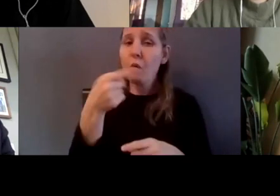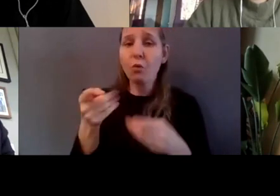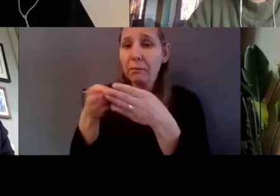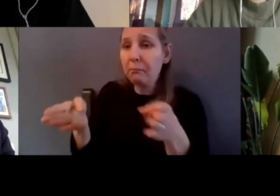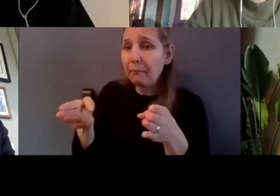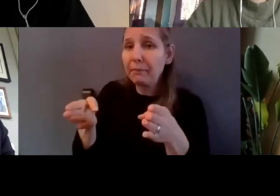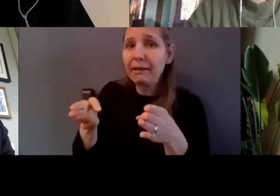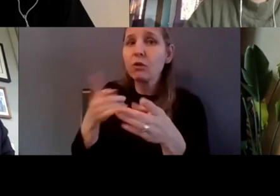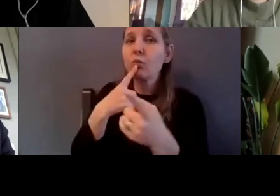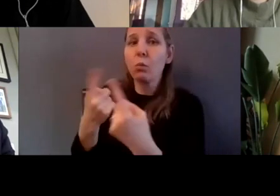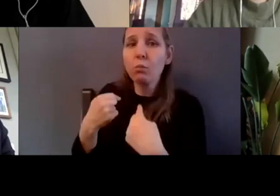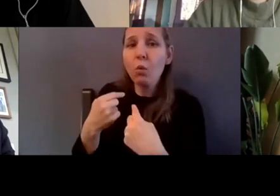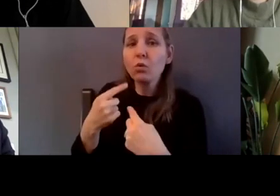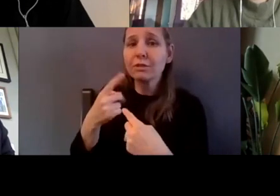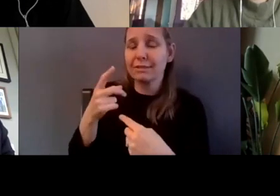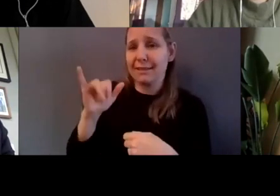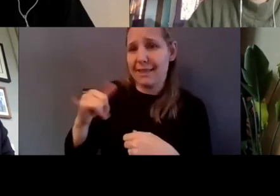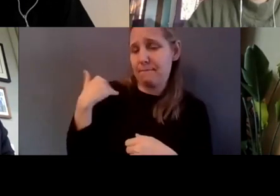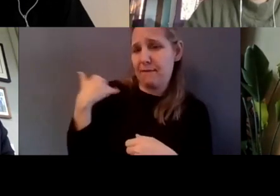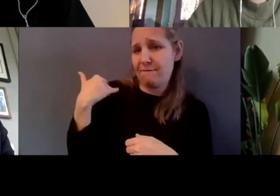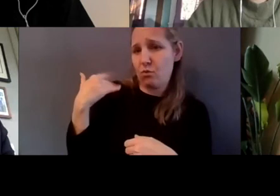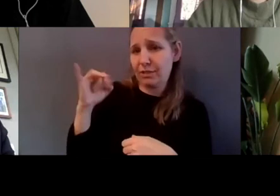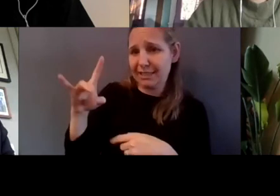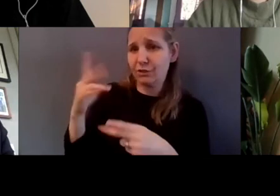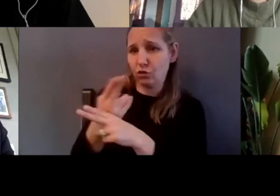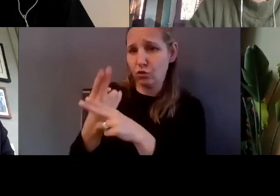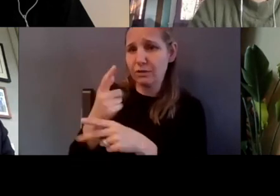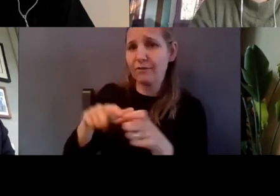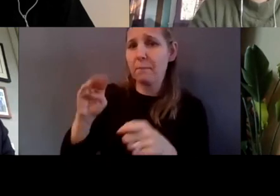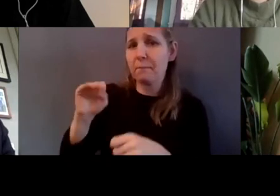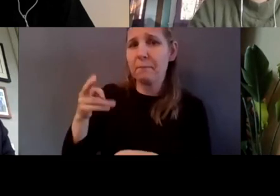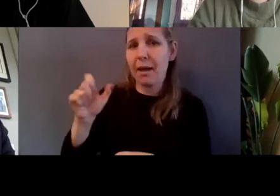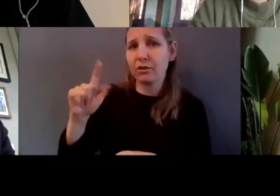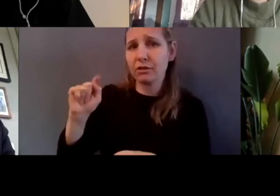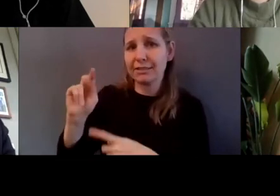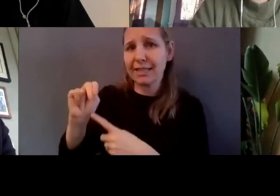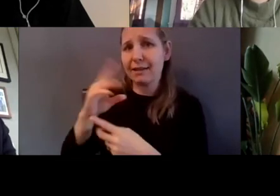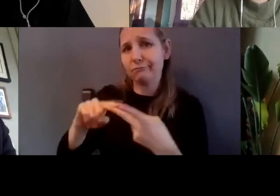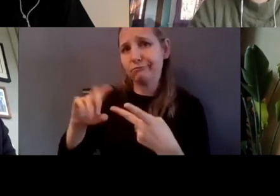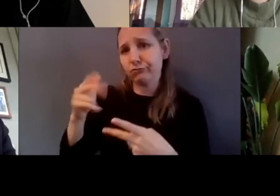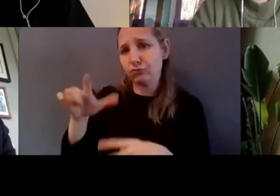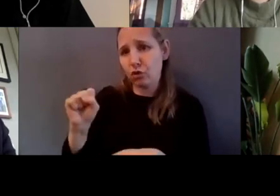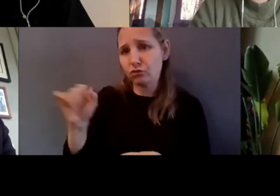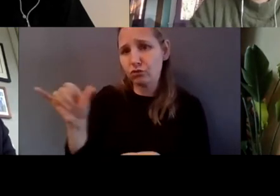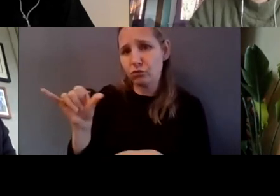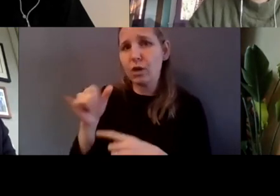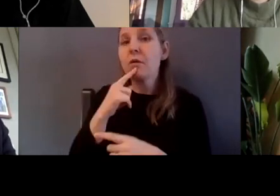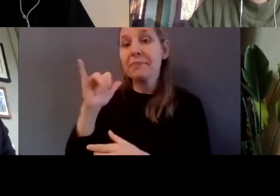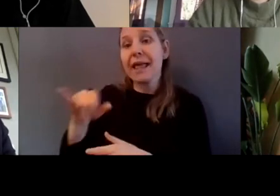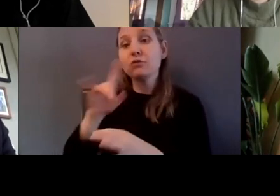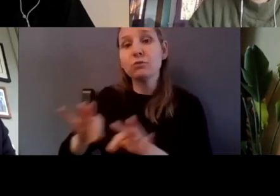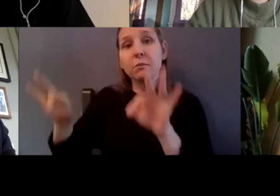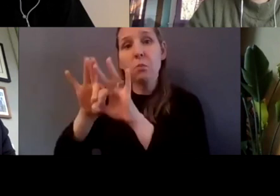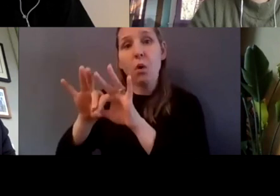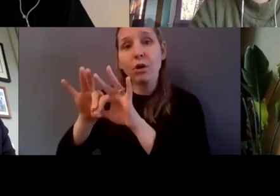that that was mentioned earlier by Michael Tan and by Charles, which is a key part of making a